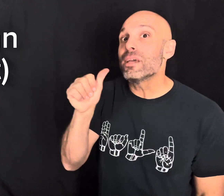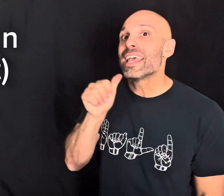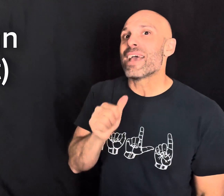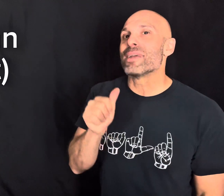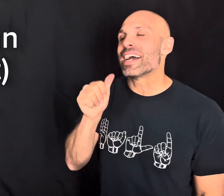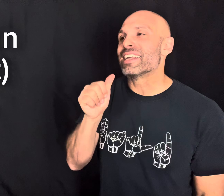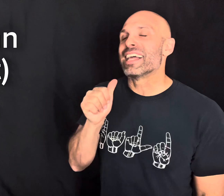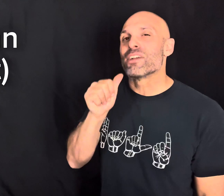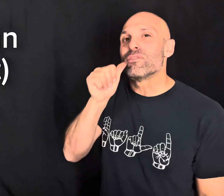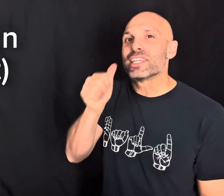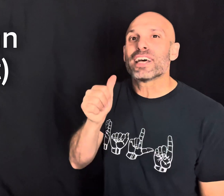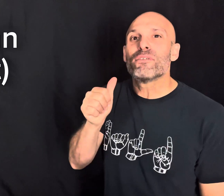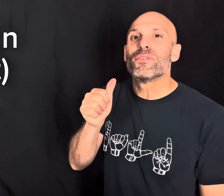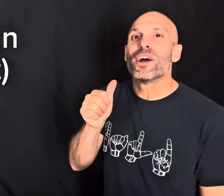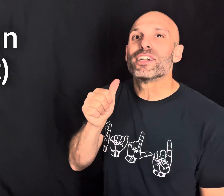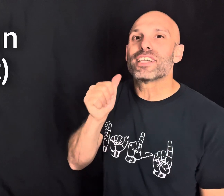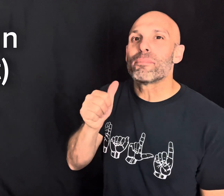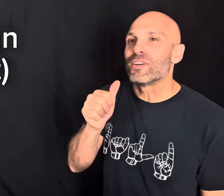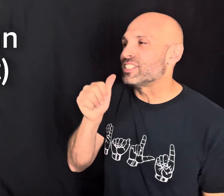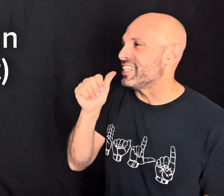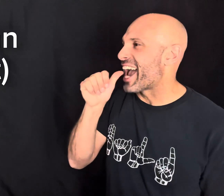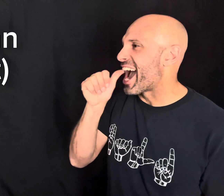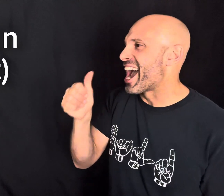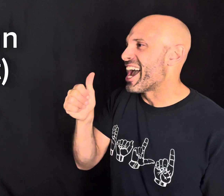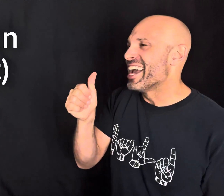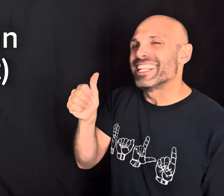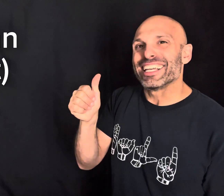and we kind of like flicks off of our top of our teeth, like that.